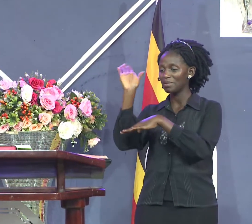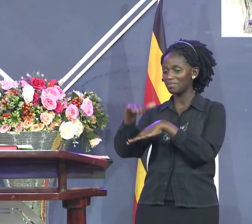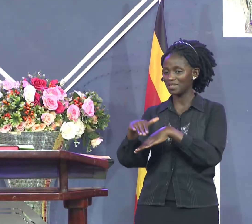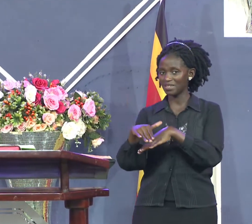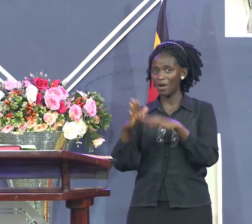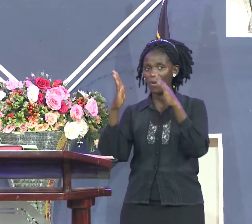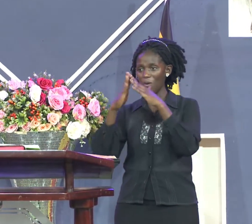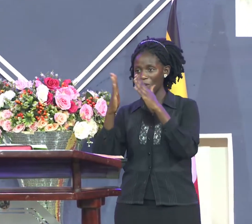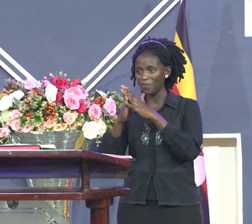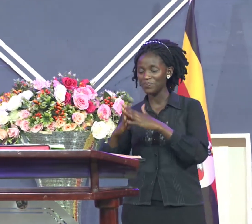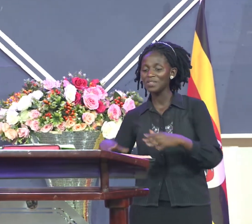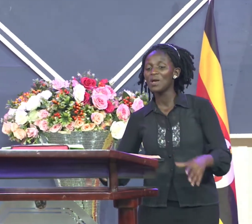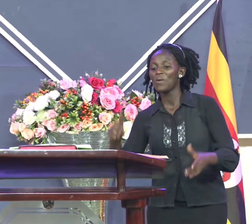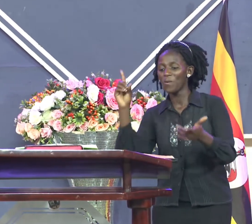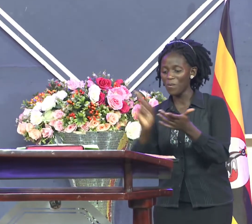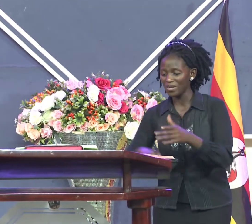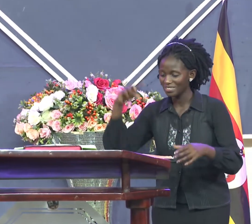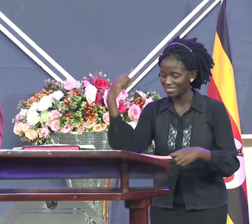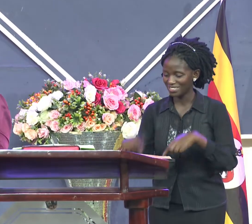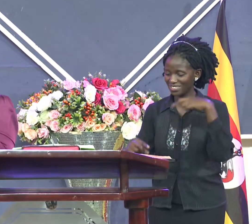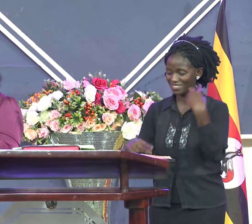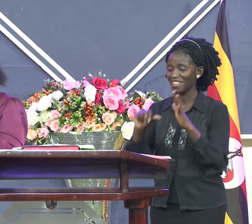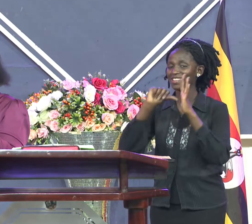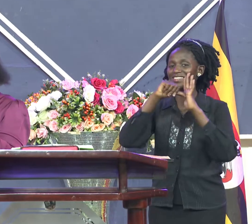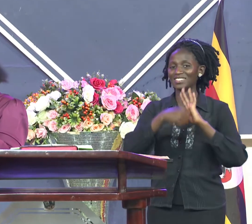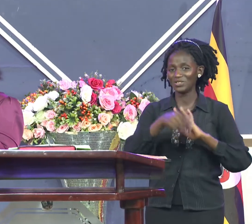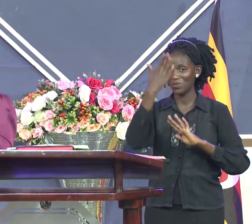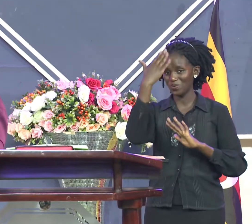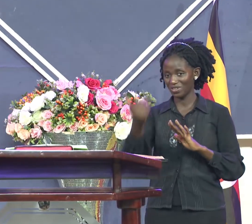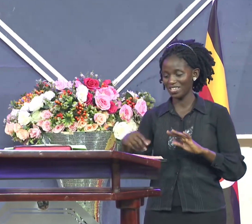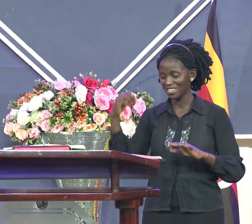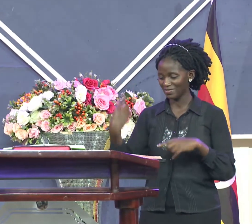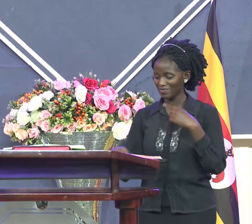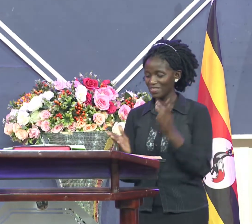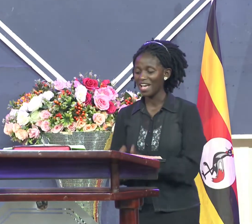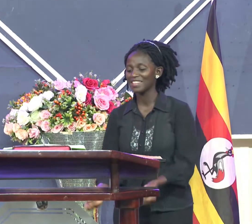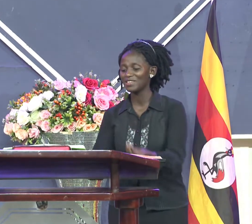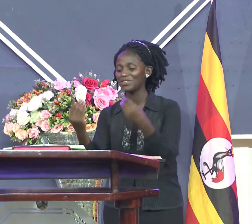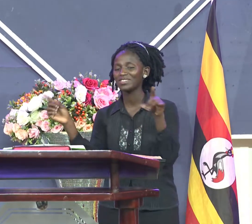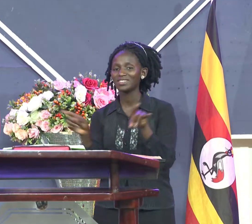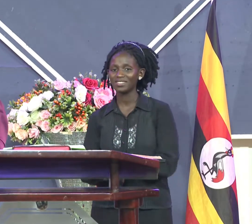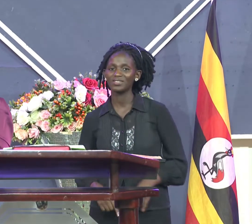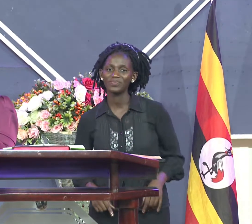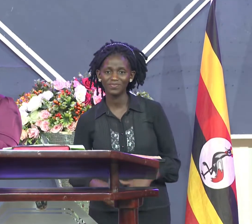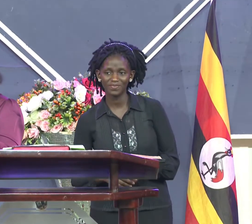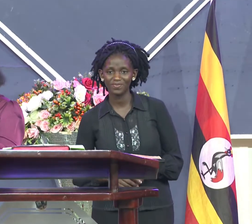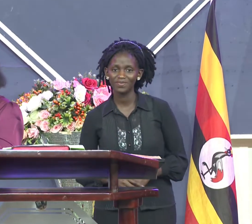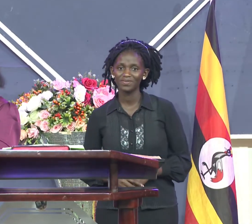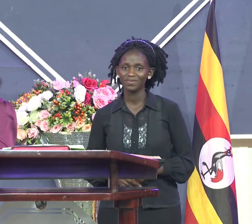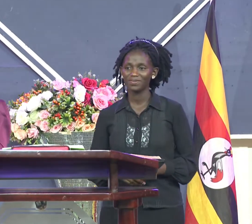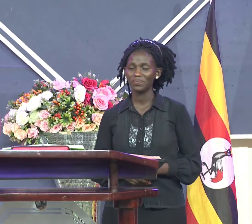But you return, the very thing, the reason as to why you beat them, it is the same thing they've